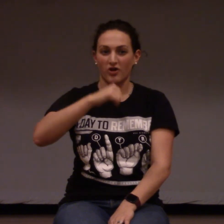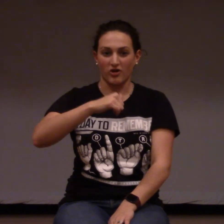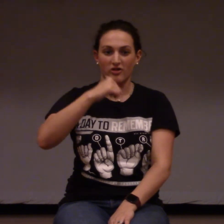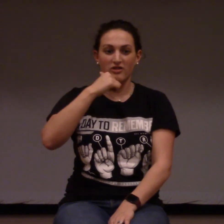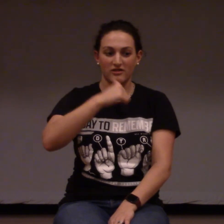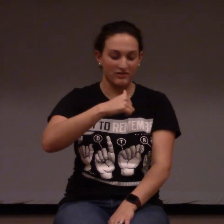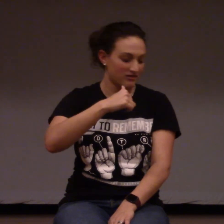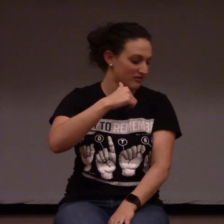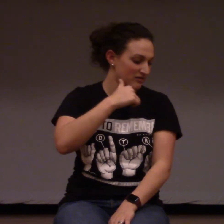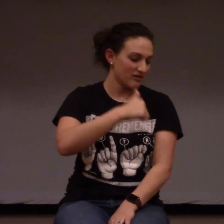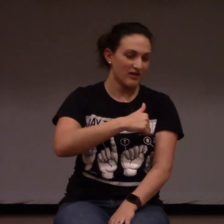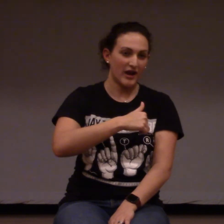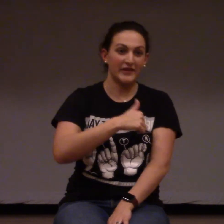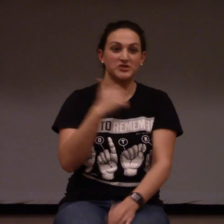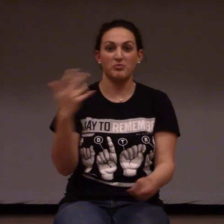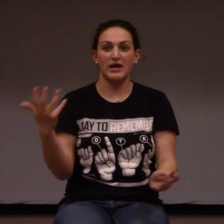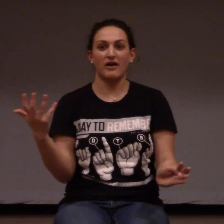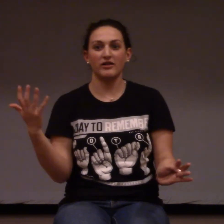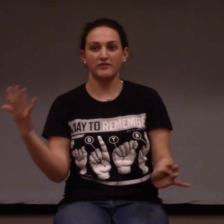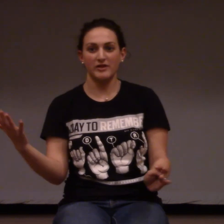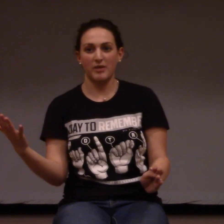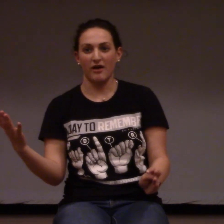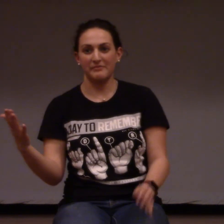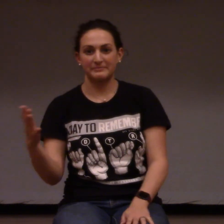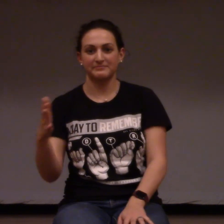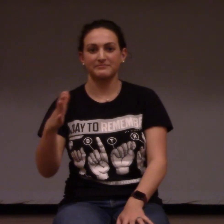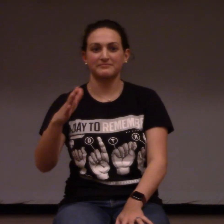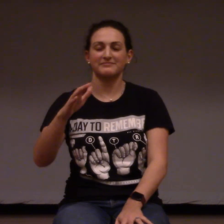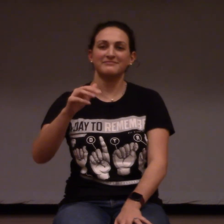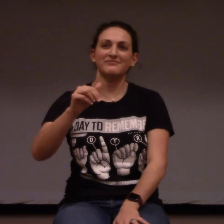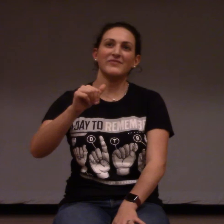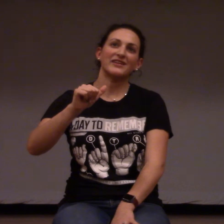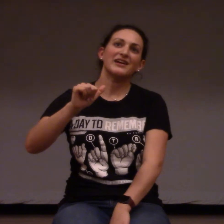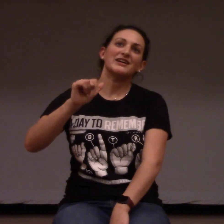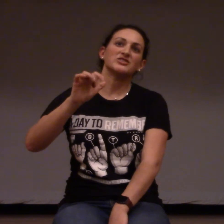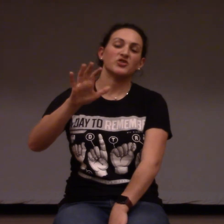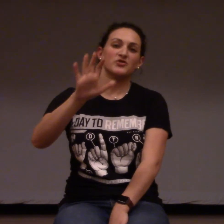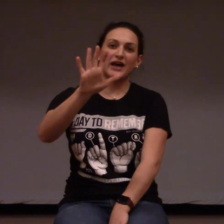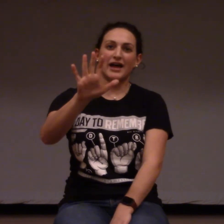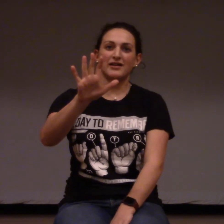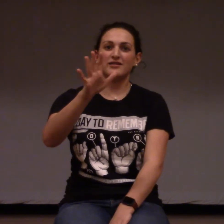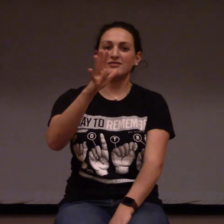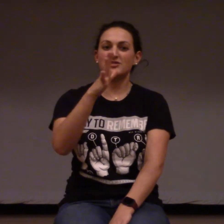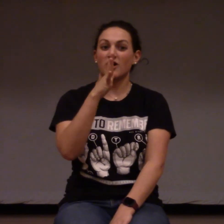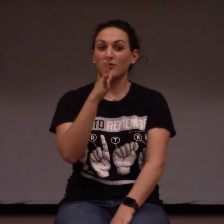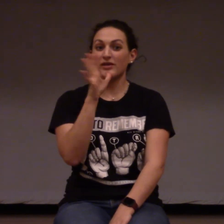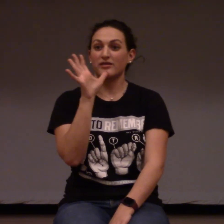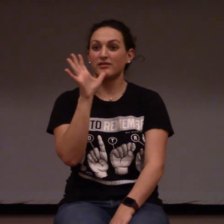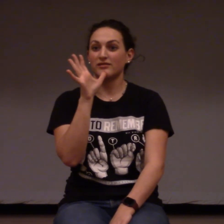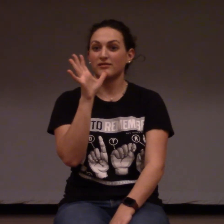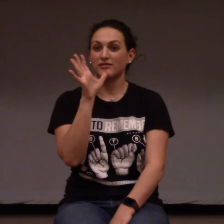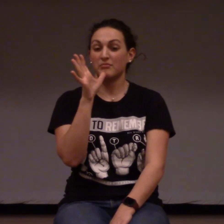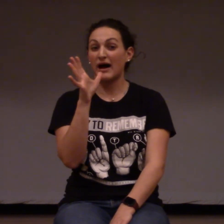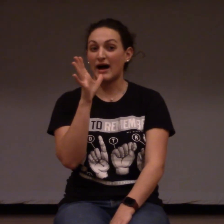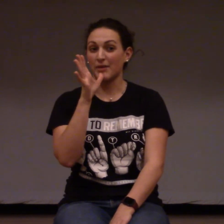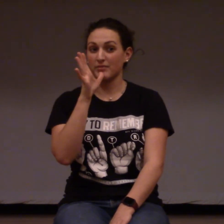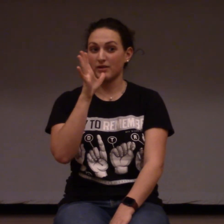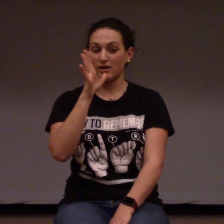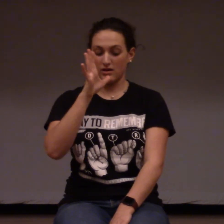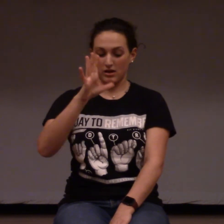girl, and then so male and female. So you can start with mom, and